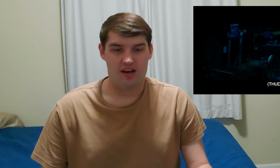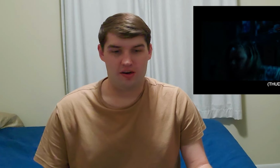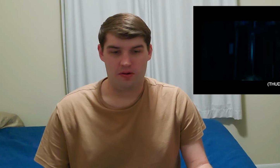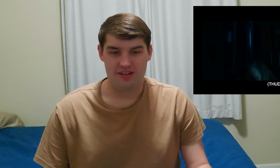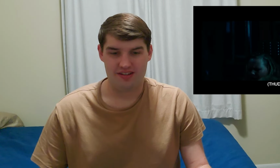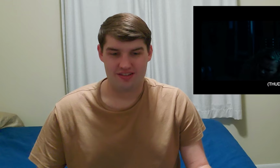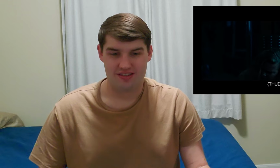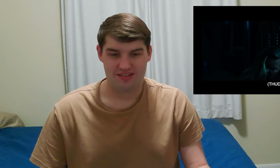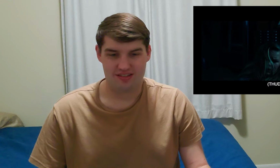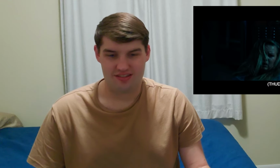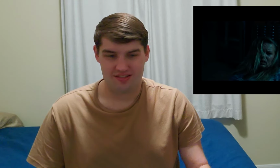Oh.